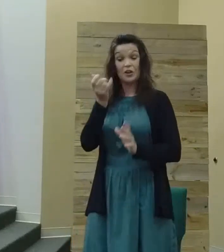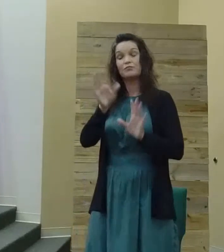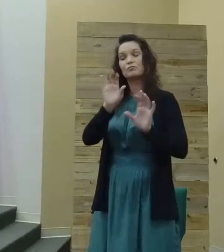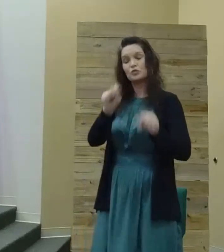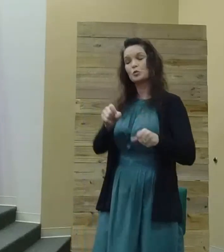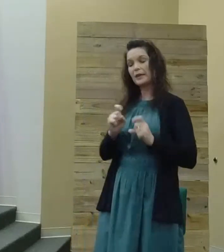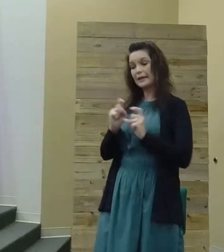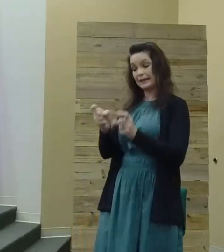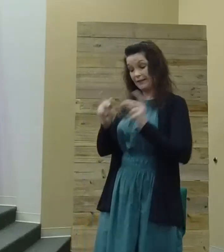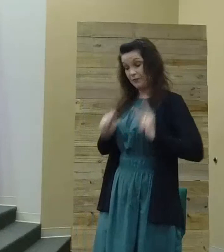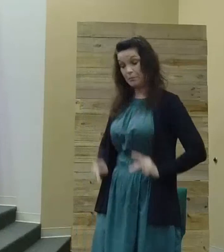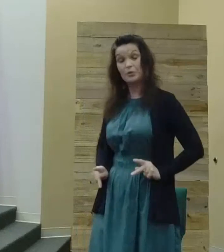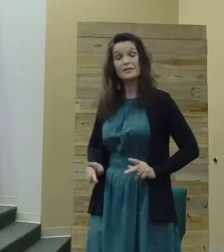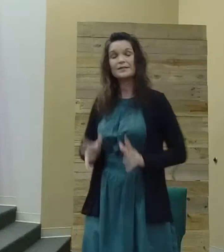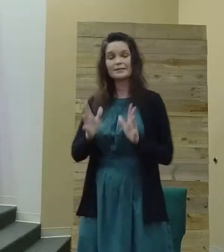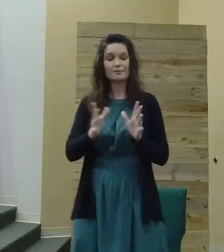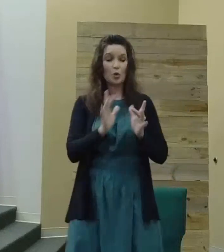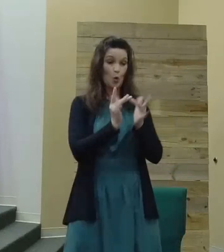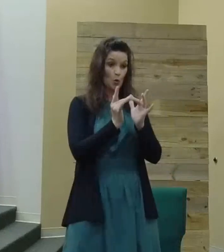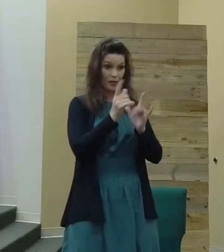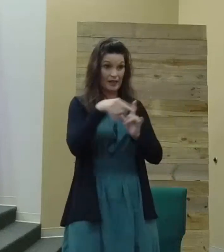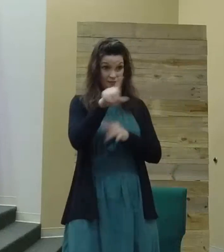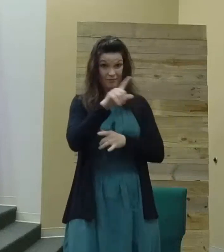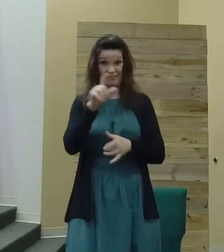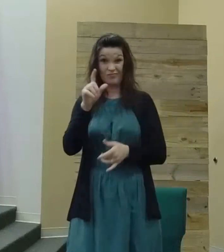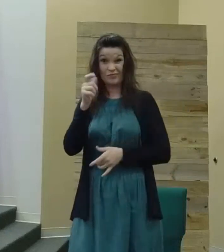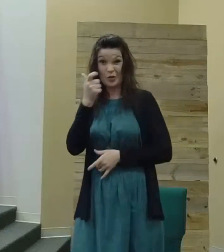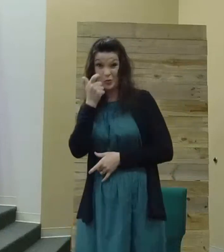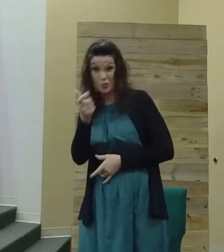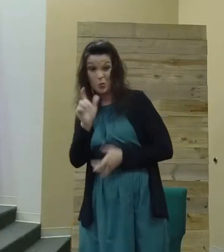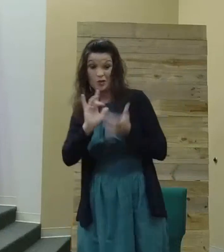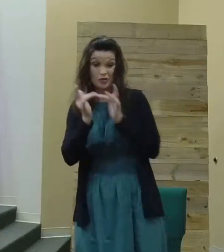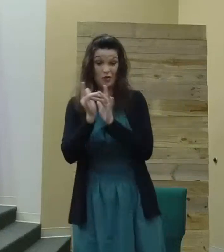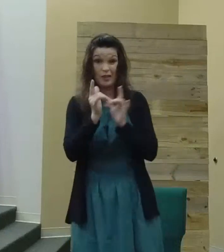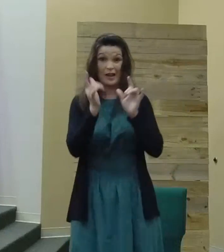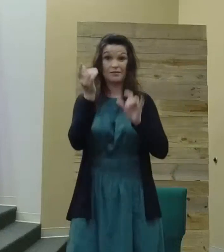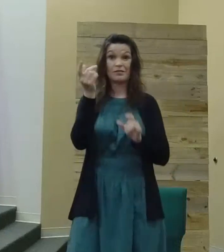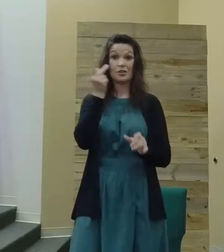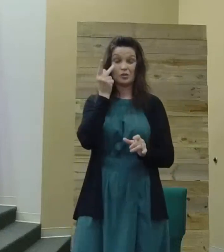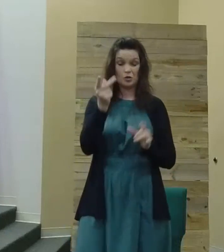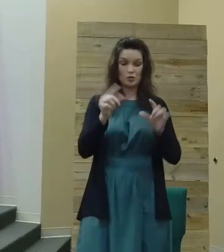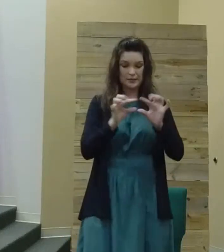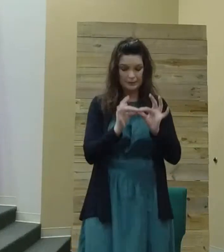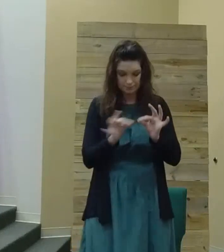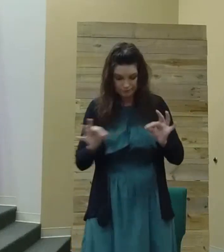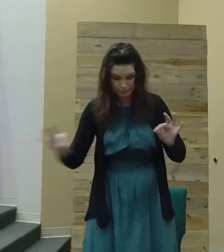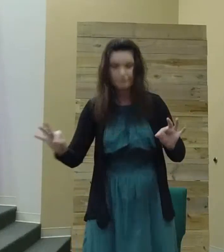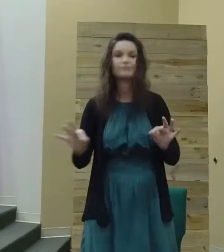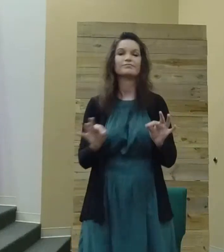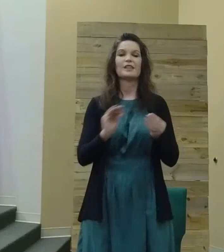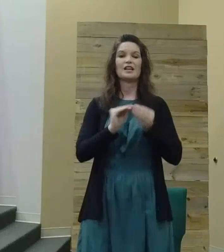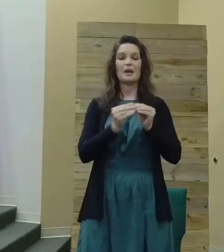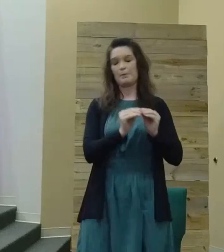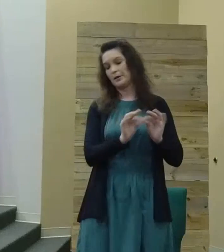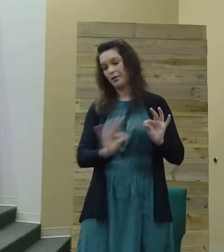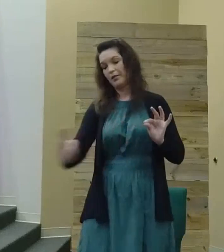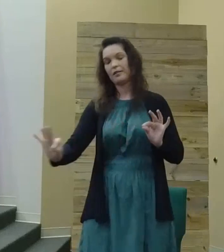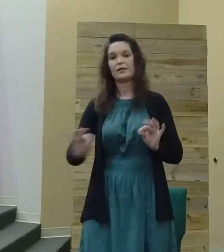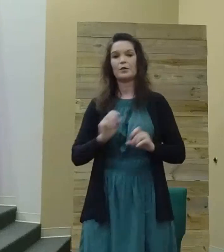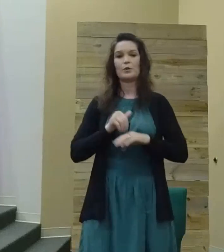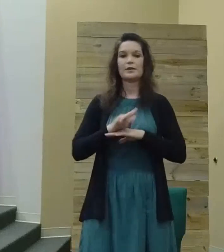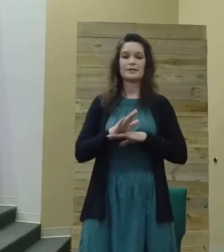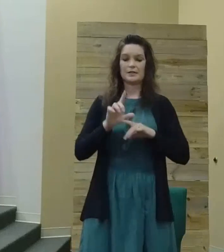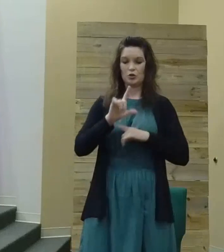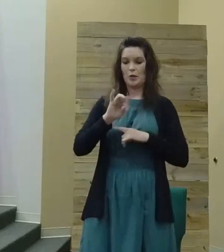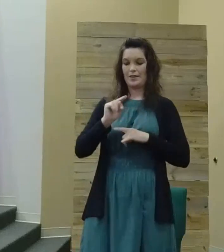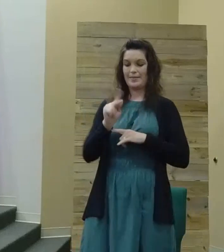here in person. You can give online. For those of you who are watching online, you'll see across the bottom of the screen, there's a number that you can text. It'll send